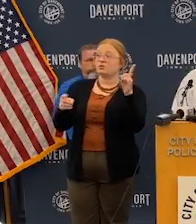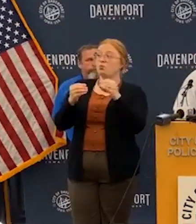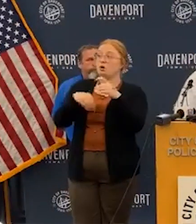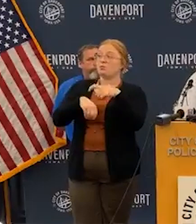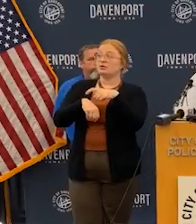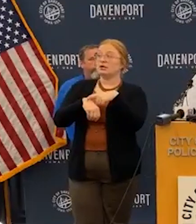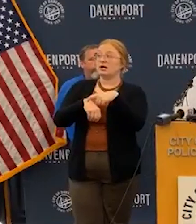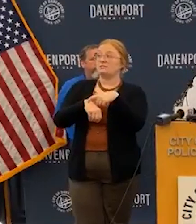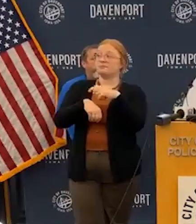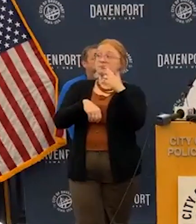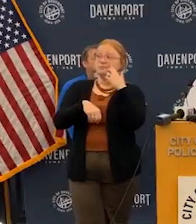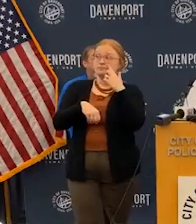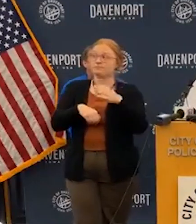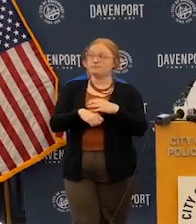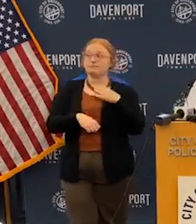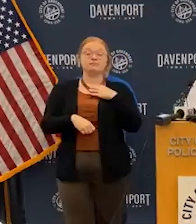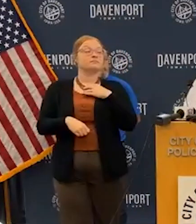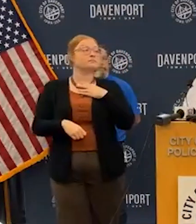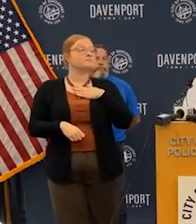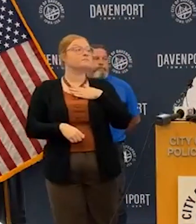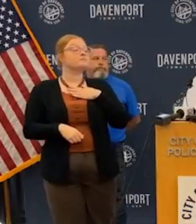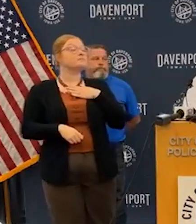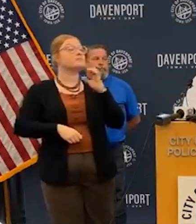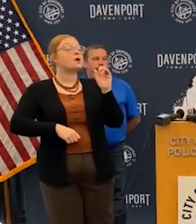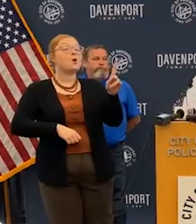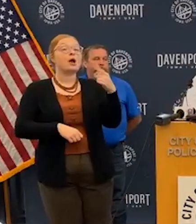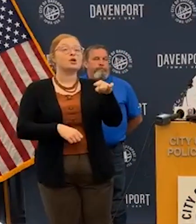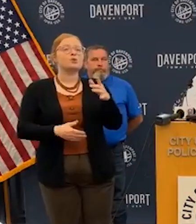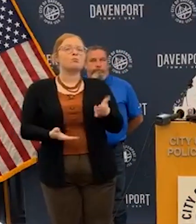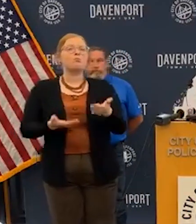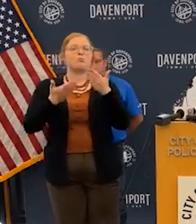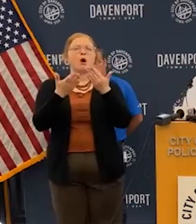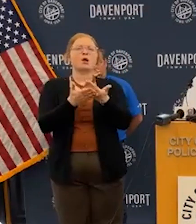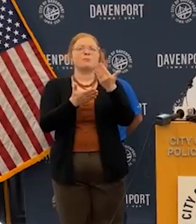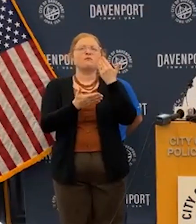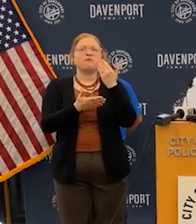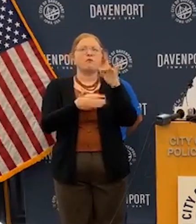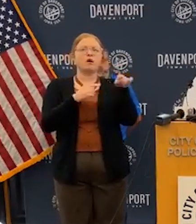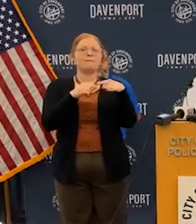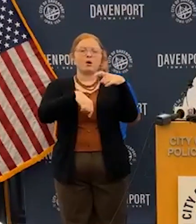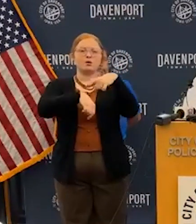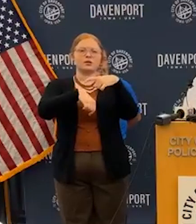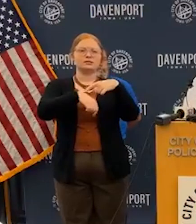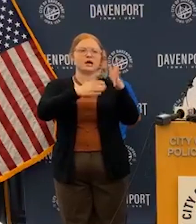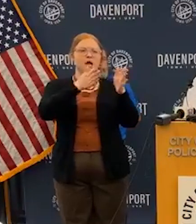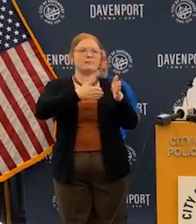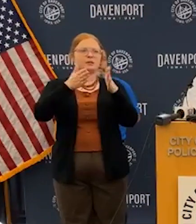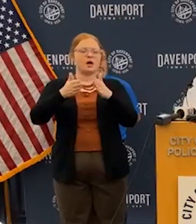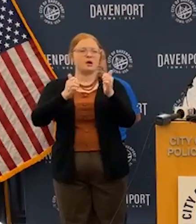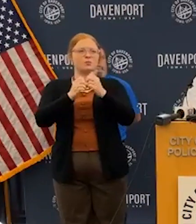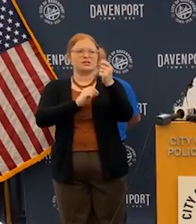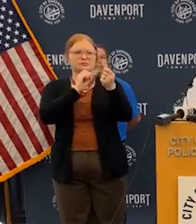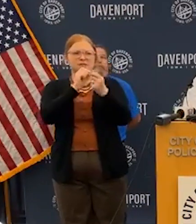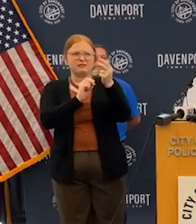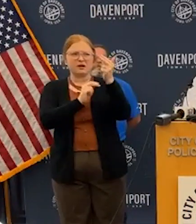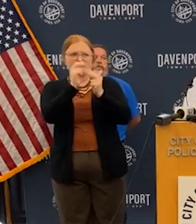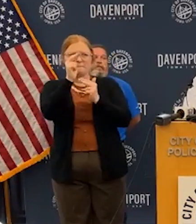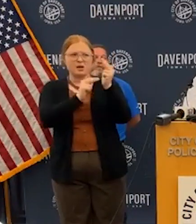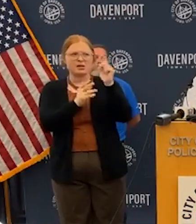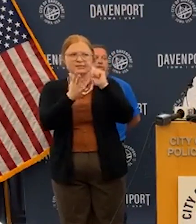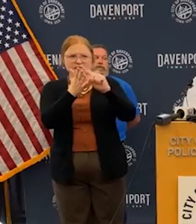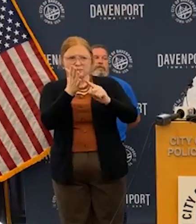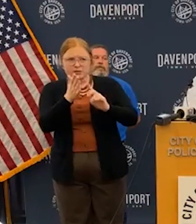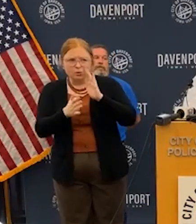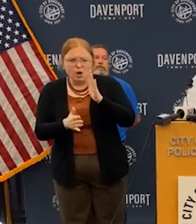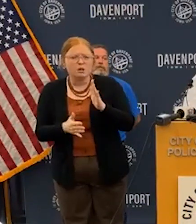You were talking earlier about the timeline for certain buildings being inspected. Did this particular building fall? Oh, like in the